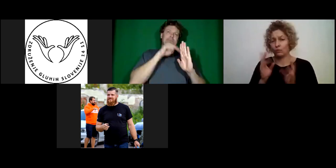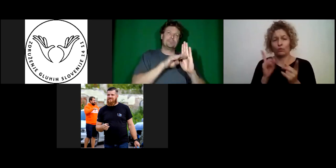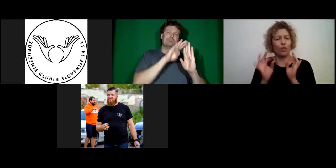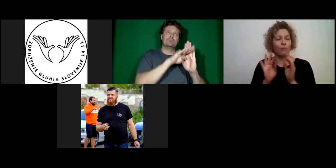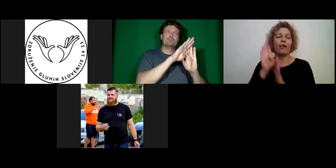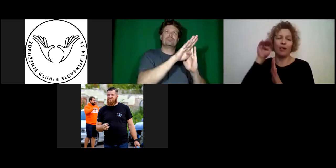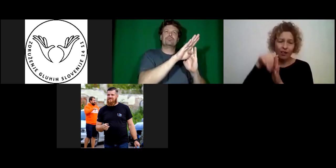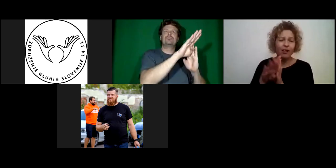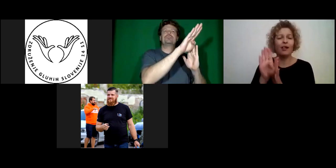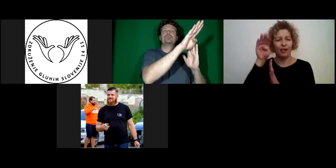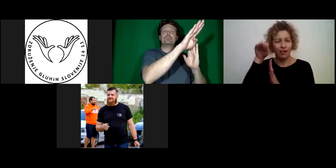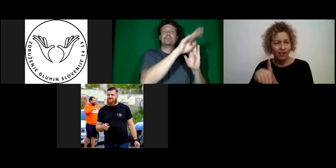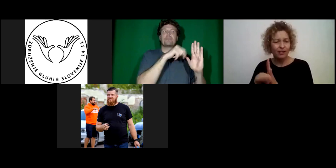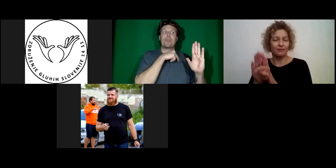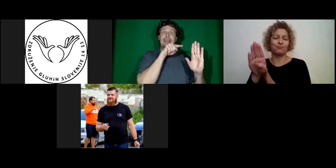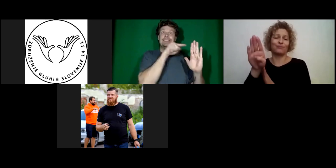Sometimes